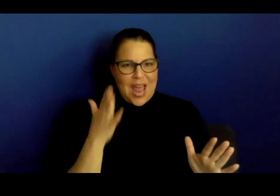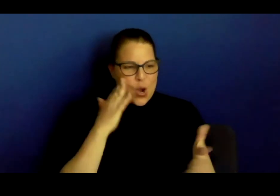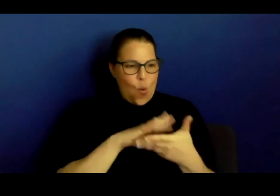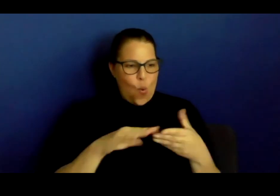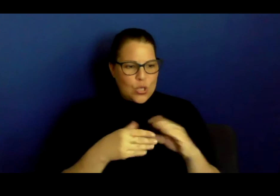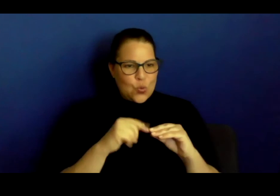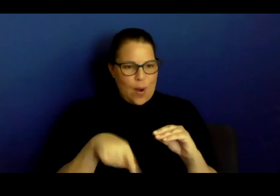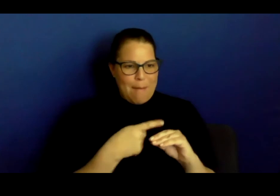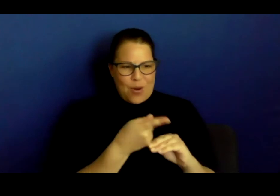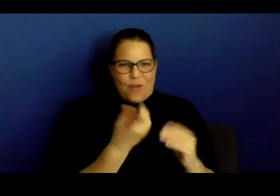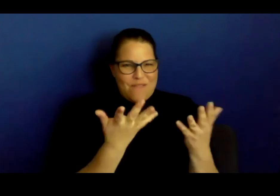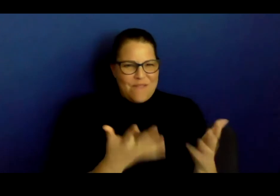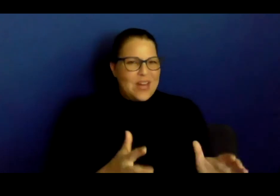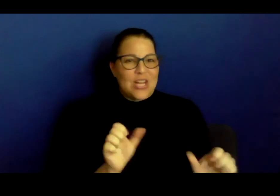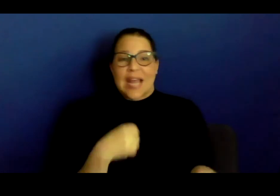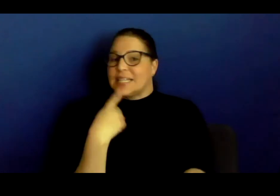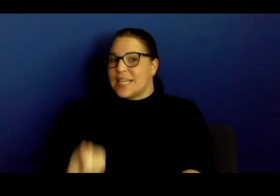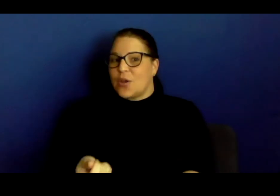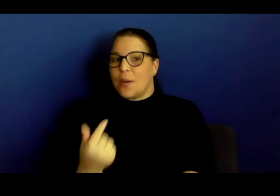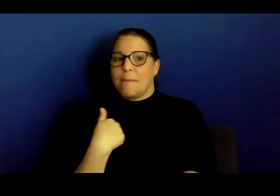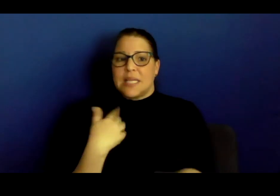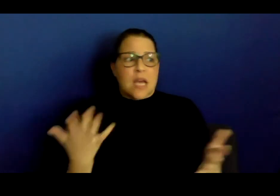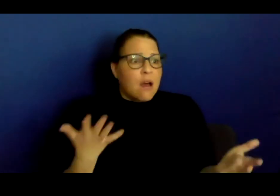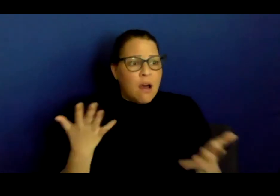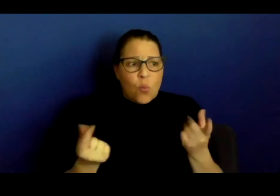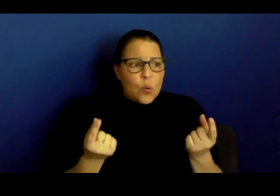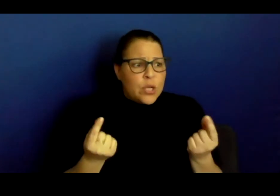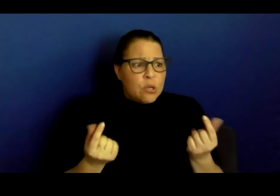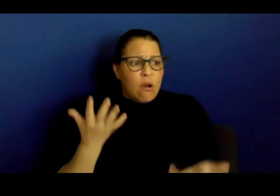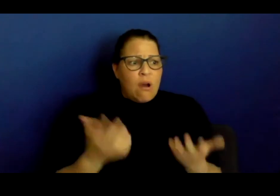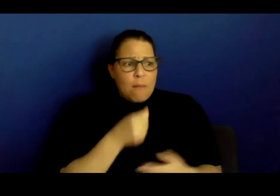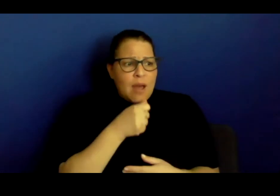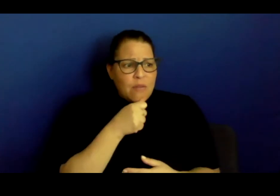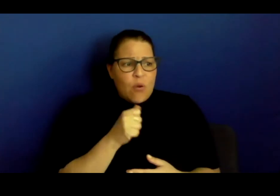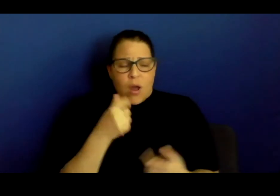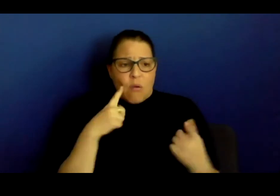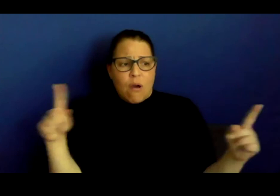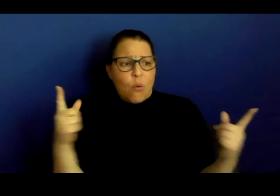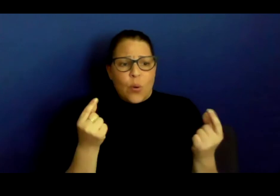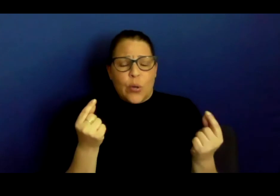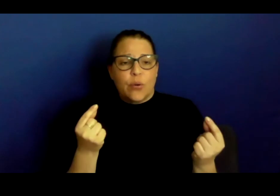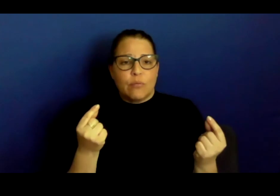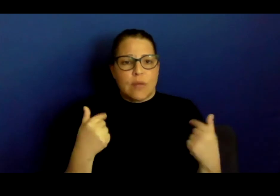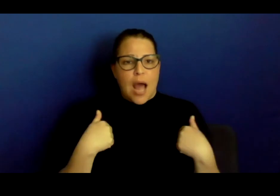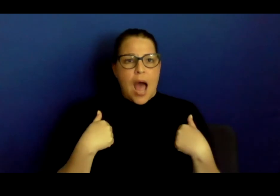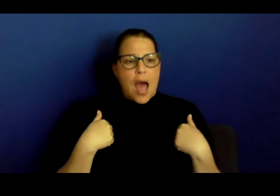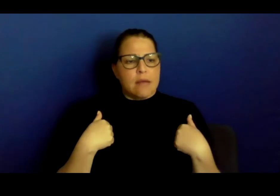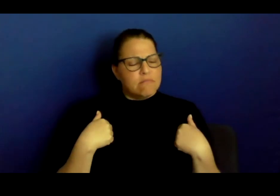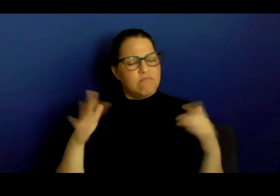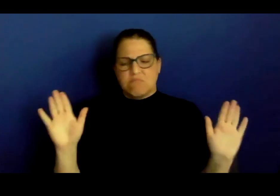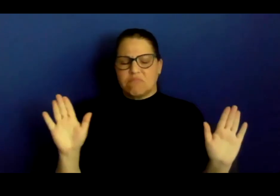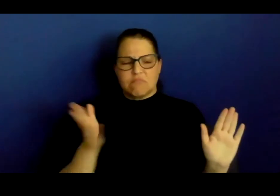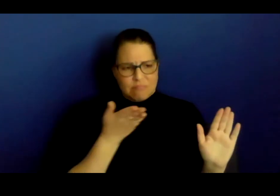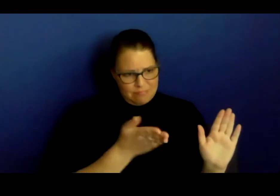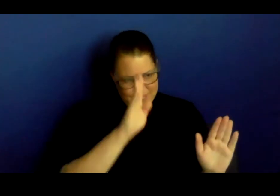I can tell you more about Carrie. So instead of me going like, oh no, so her mic is not working, what can I do? I find a way in which I acknowledge